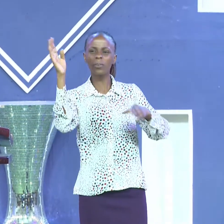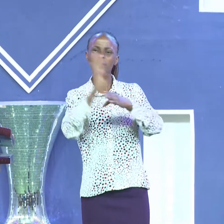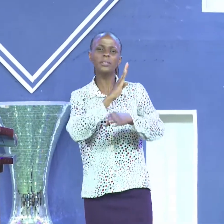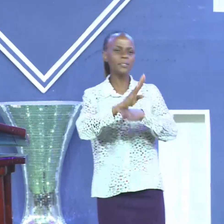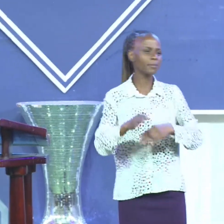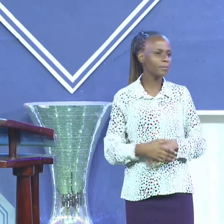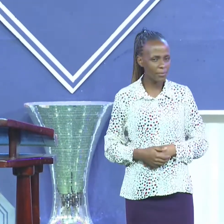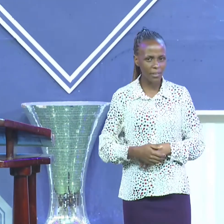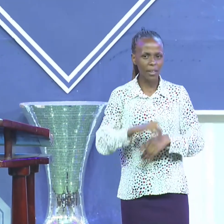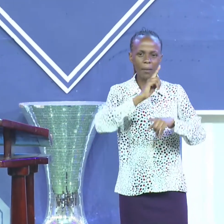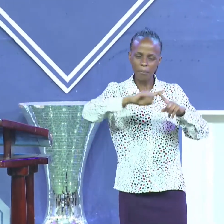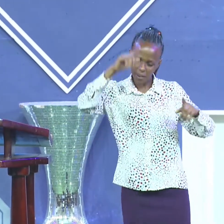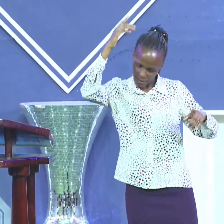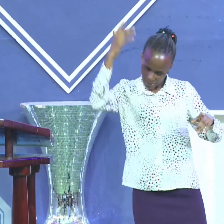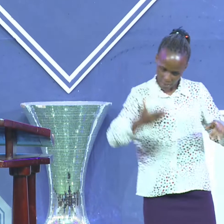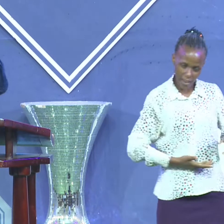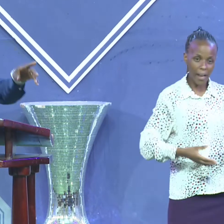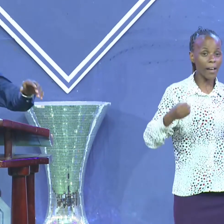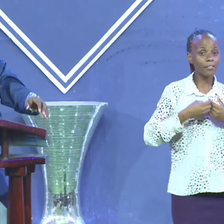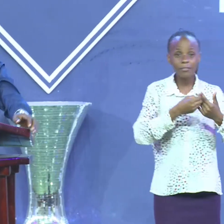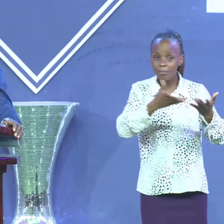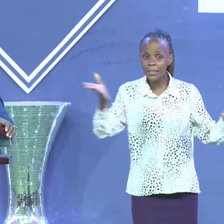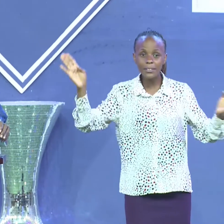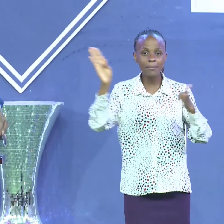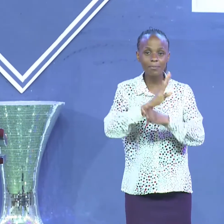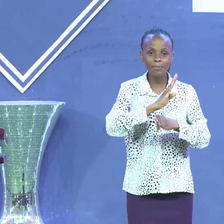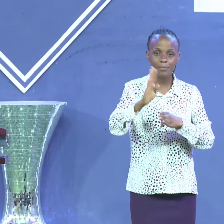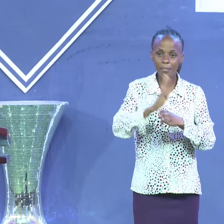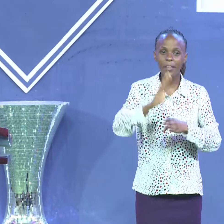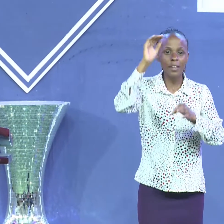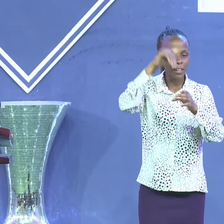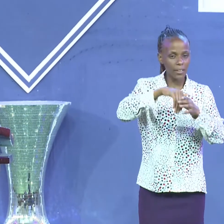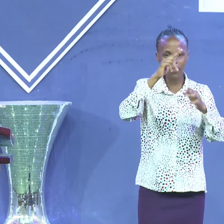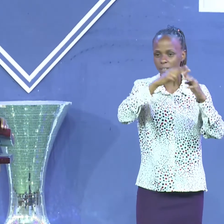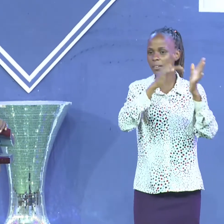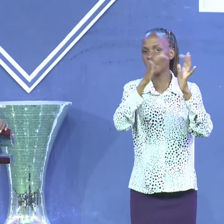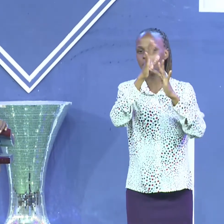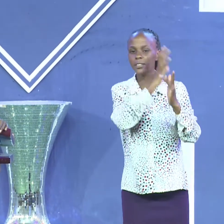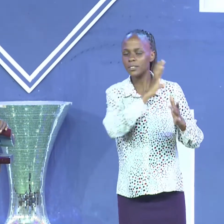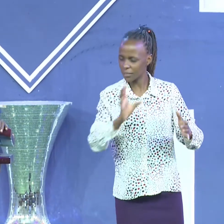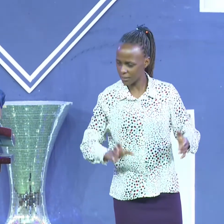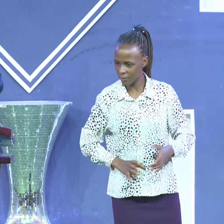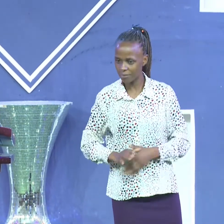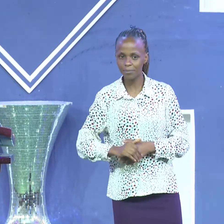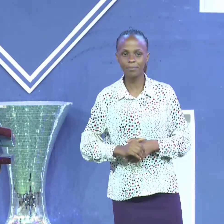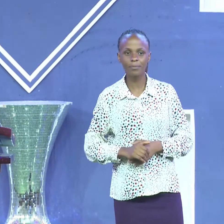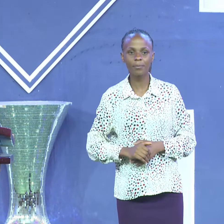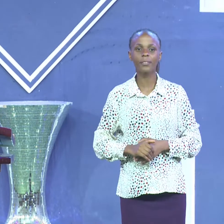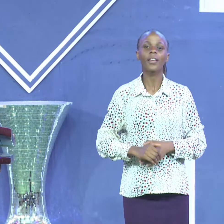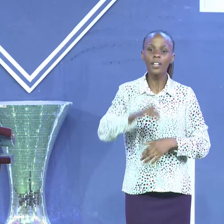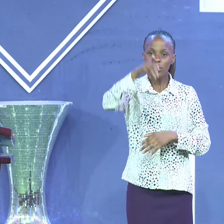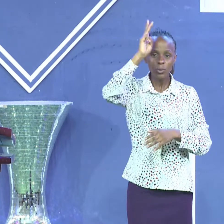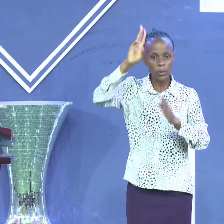just one business, but you may have various businesses in the name of our Lord Jesus